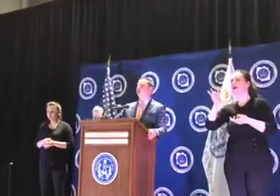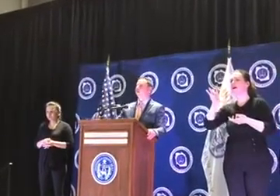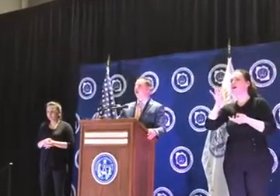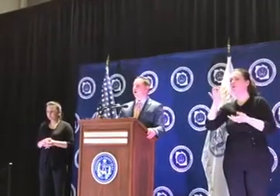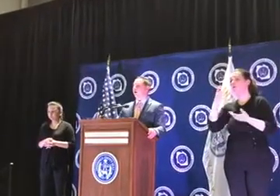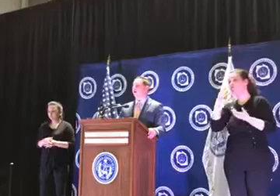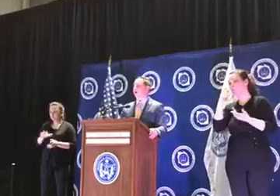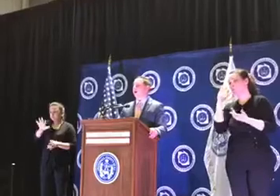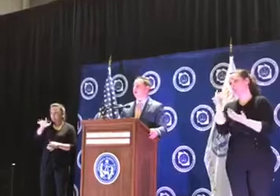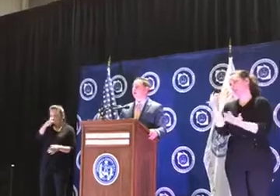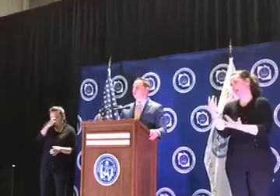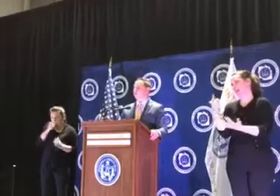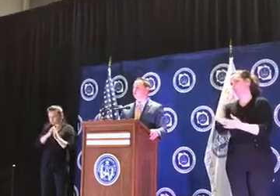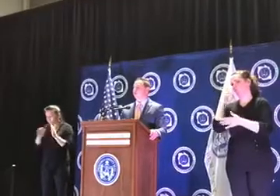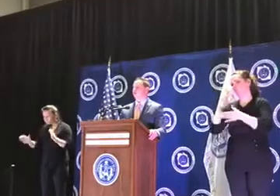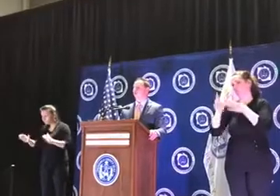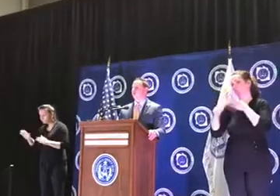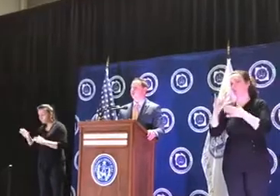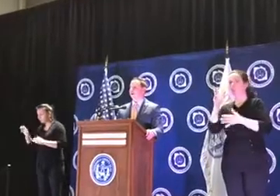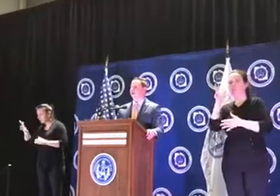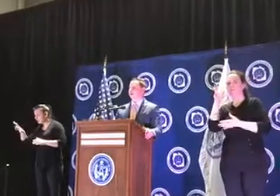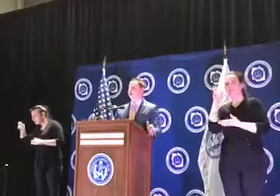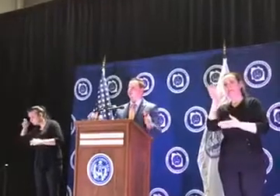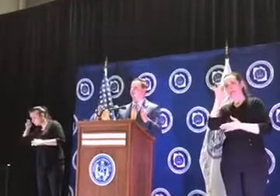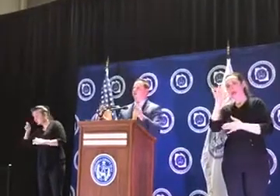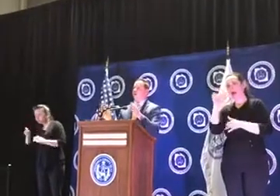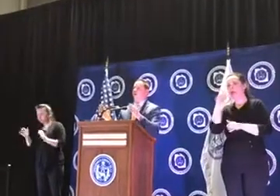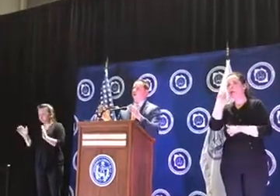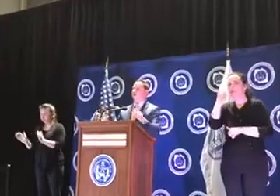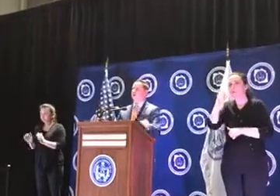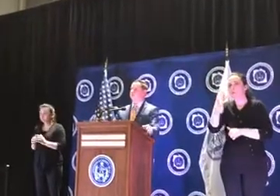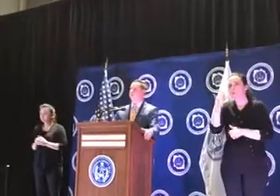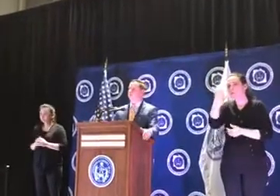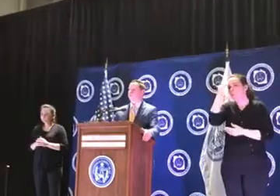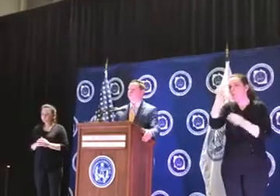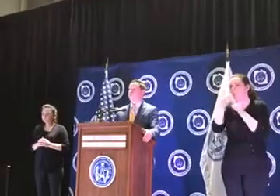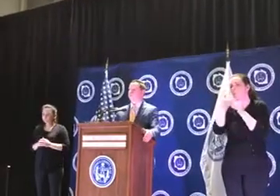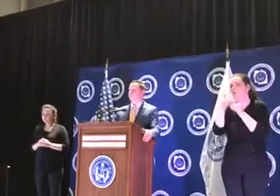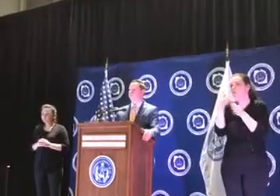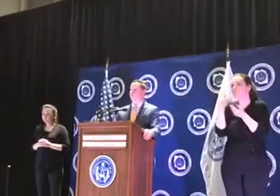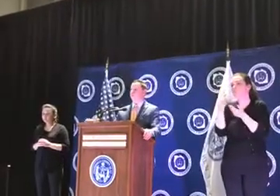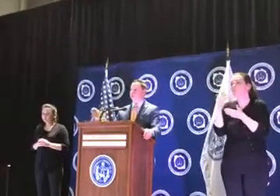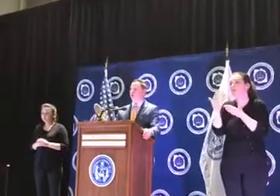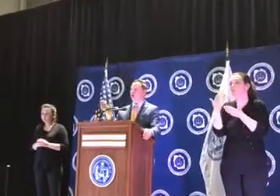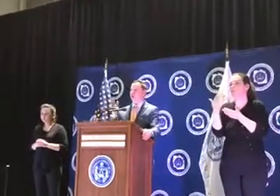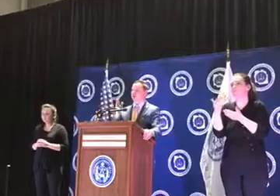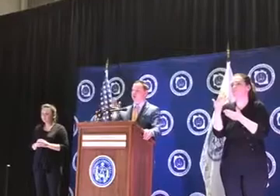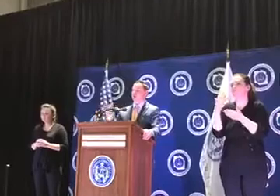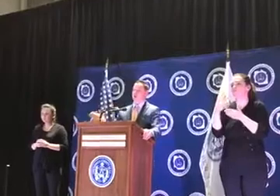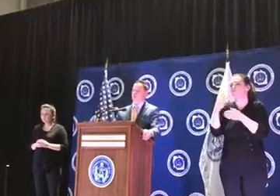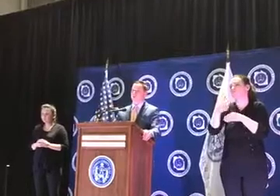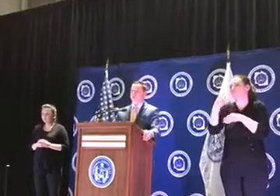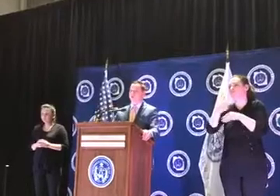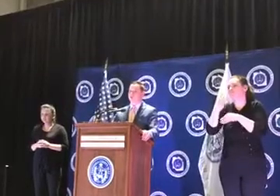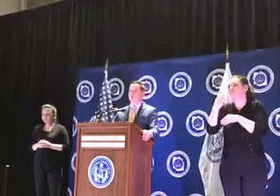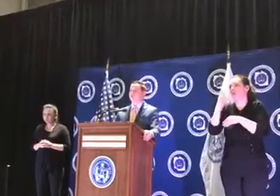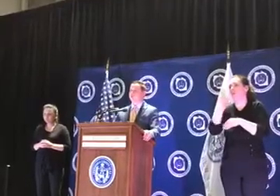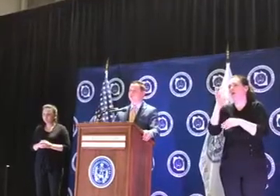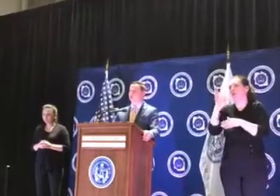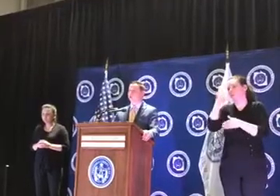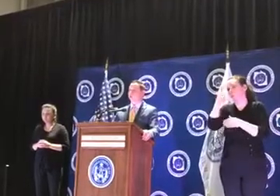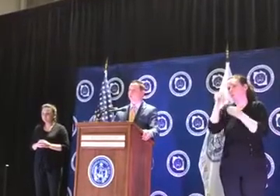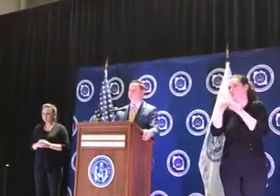everybody that those results are pending at some point in the process. We'll see a big chunk of those, we